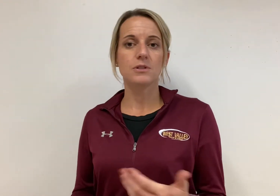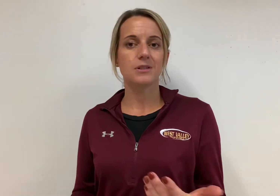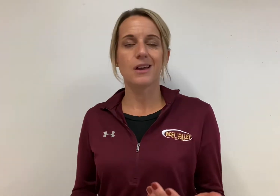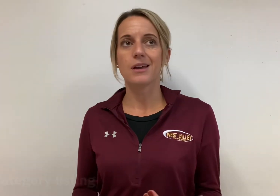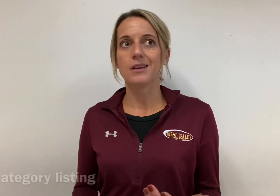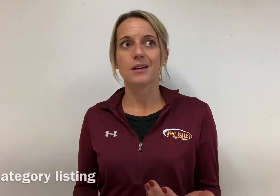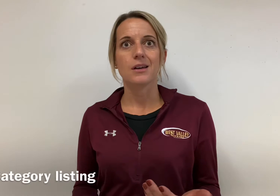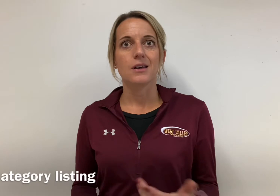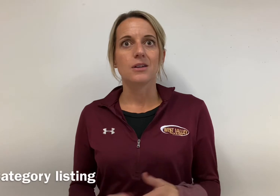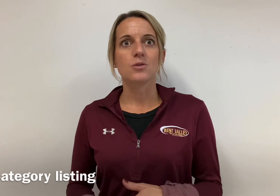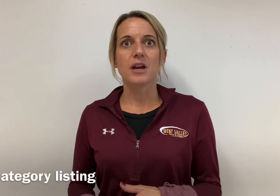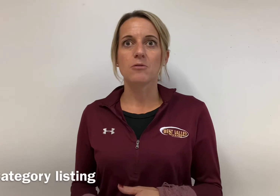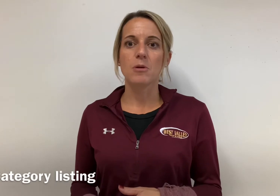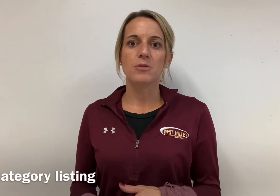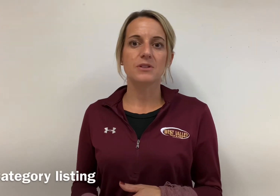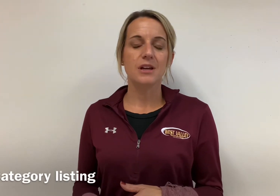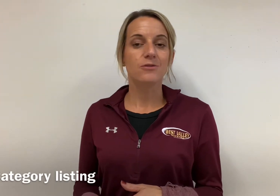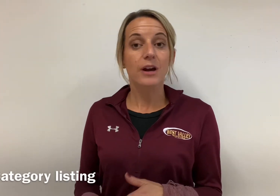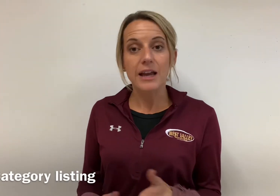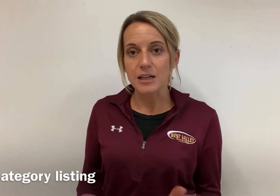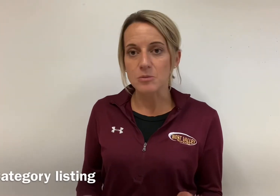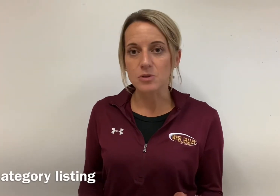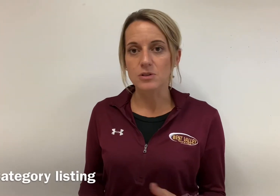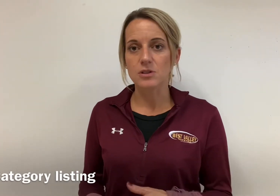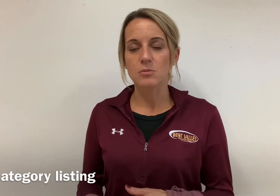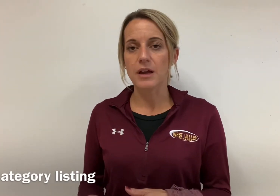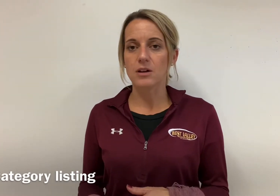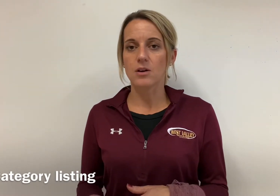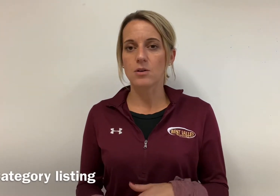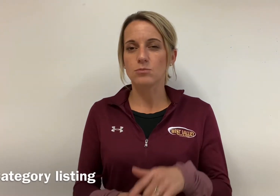like you can't remember the sign for animals, you might go